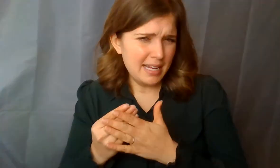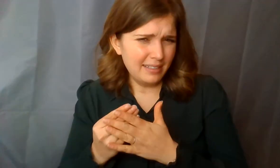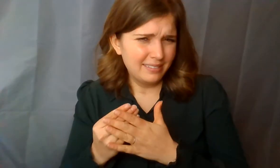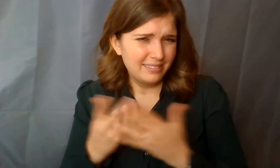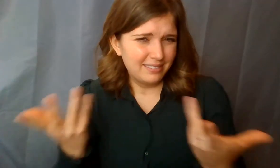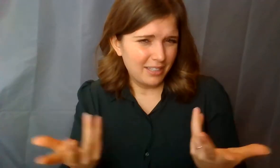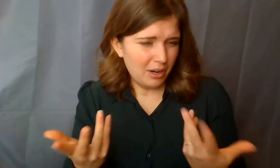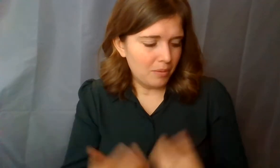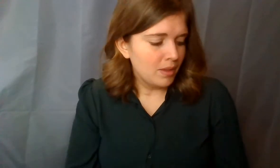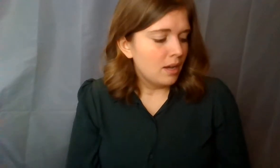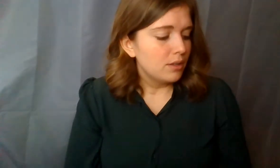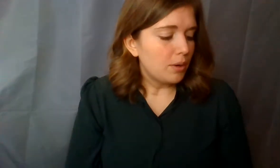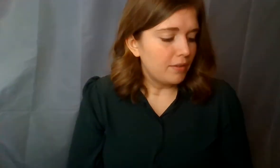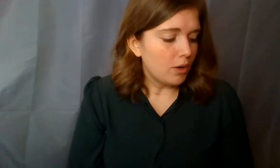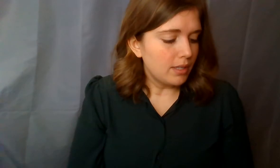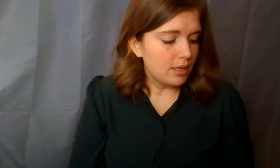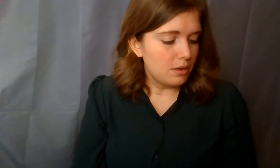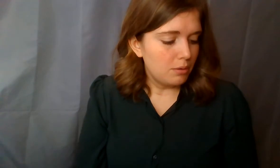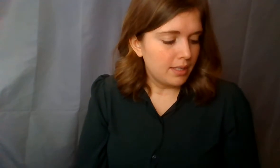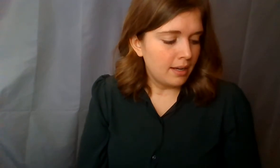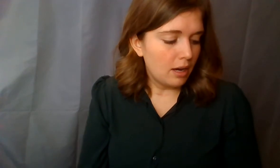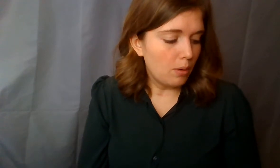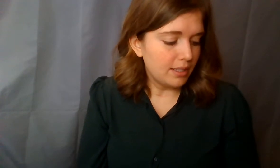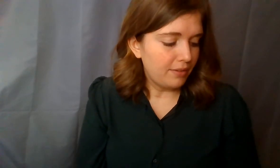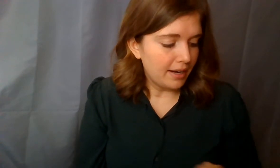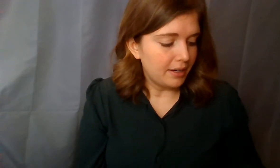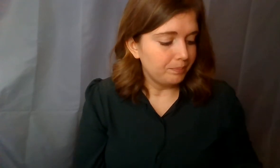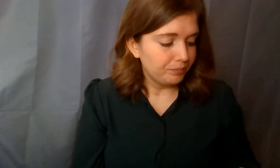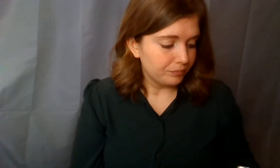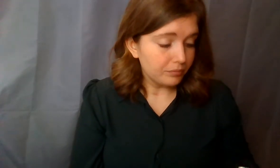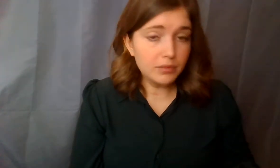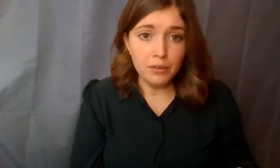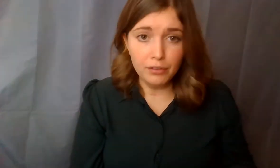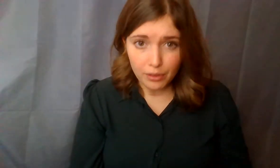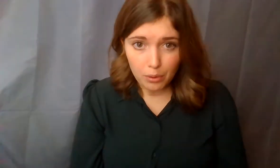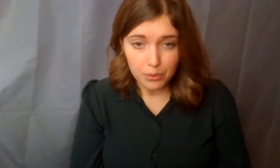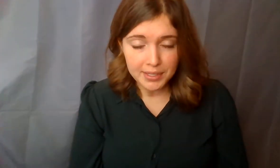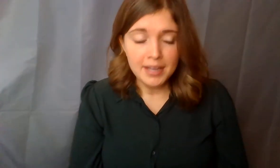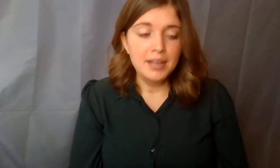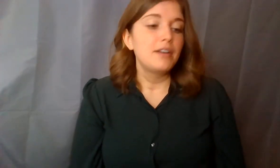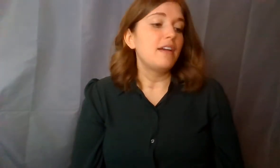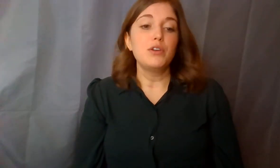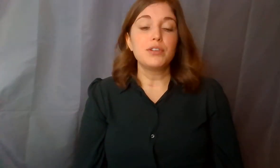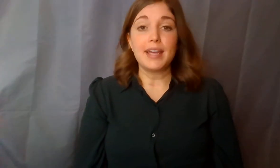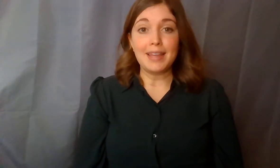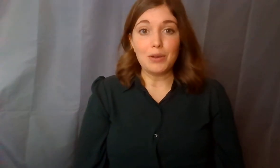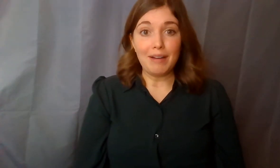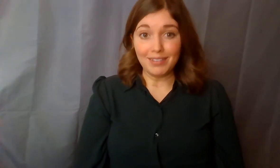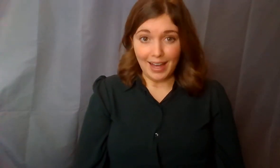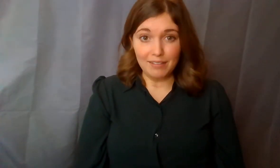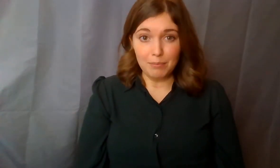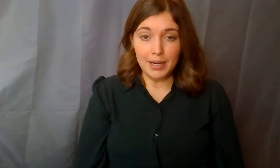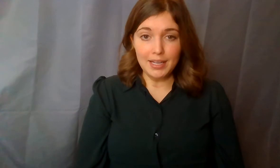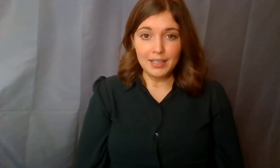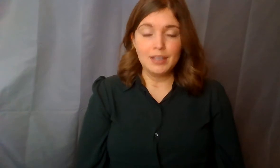money, you know? So if you're going to use a quantifier for those, if you're saying that you have a lot of money,